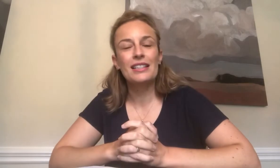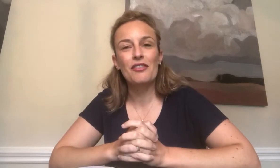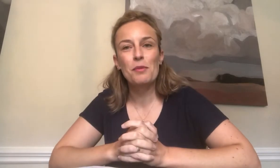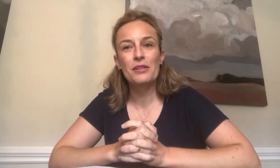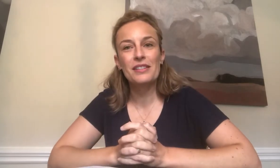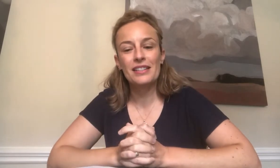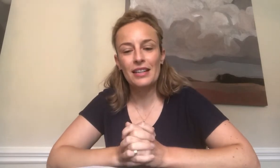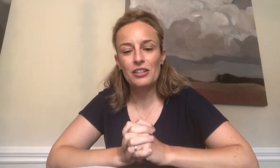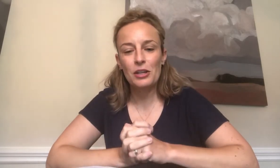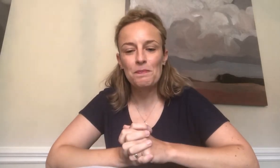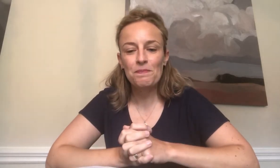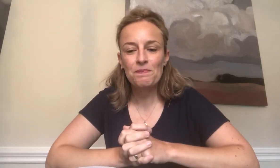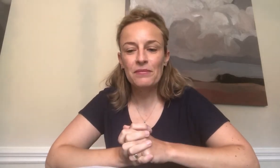deaf person's attention.